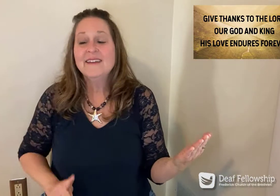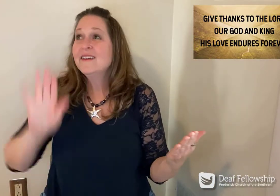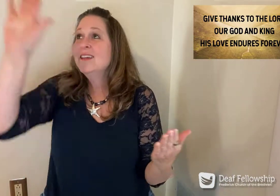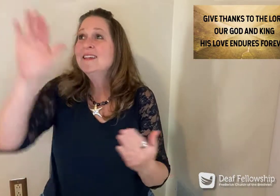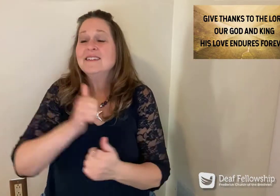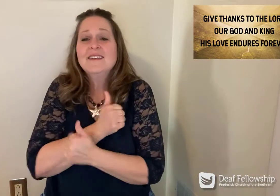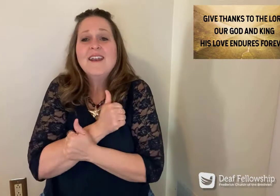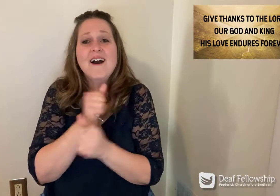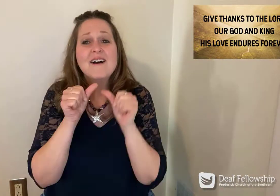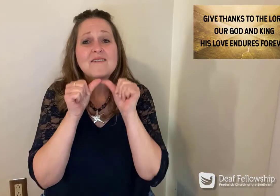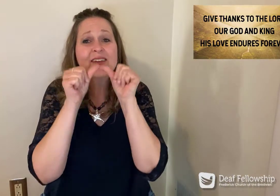part.